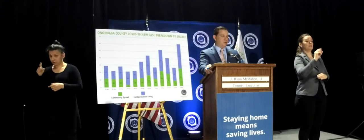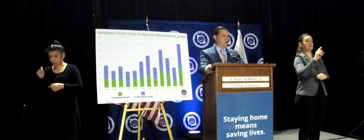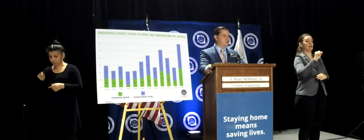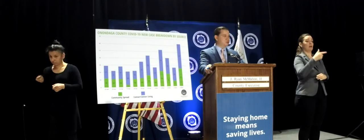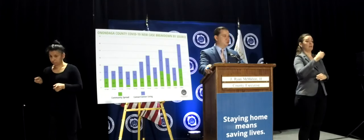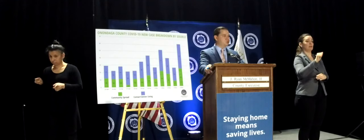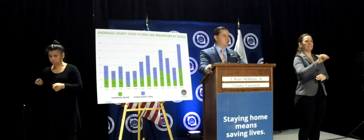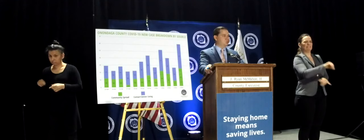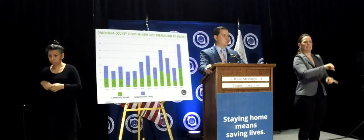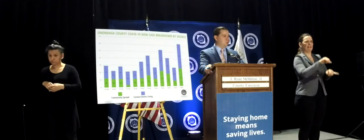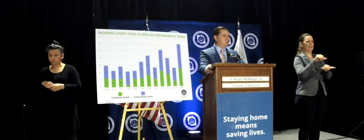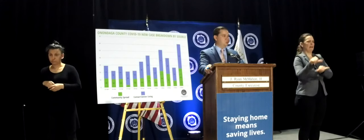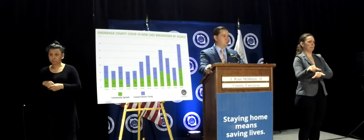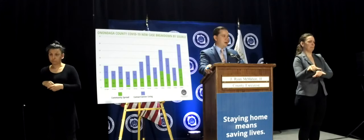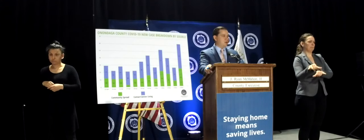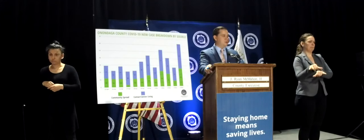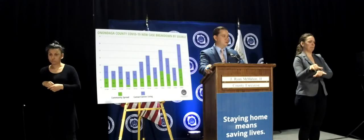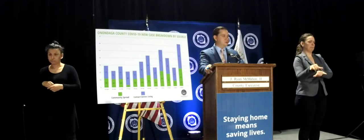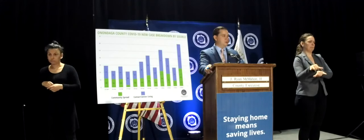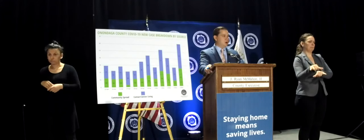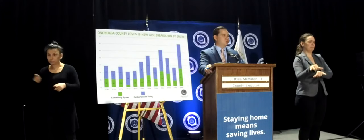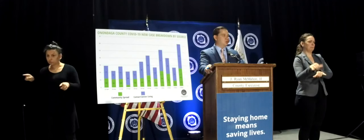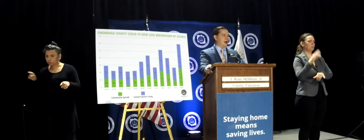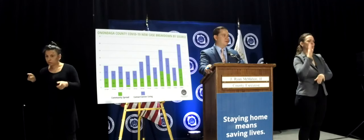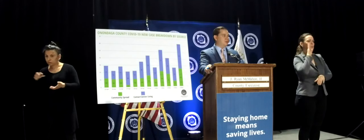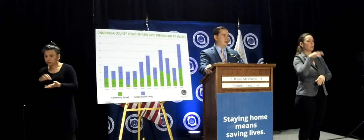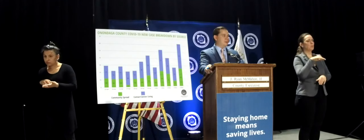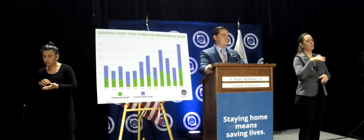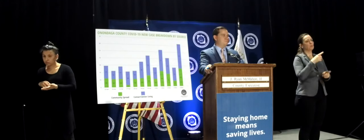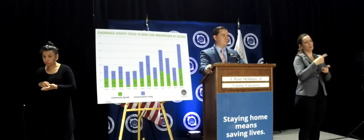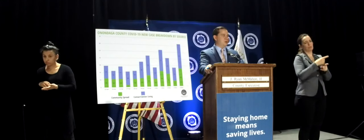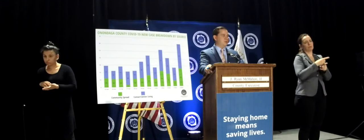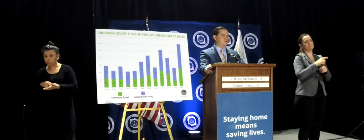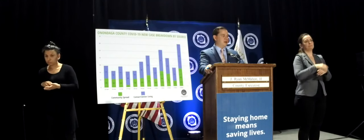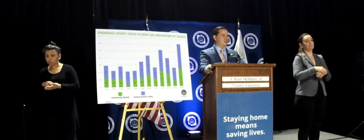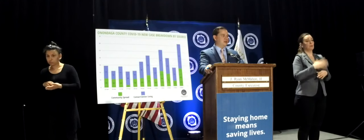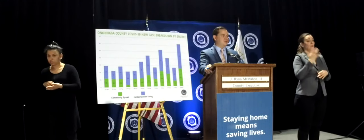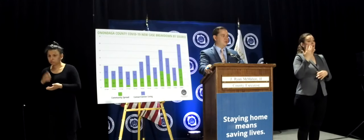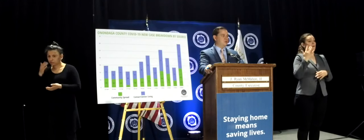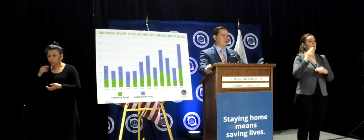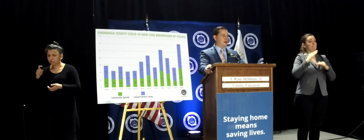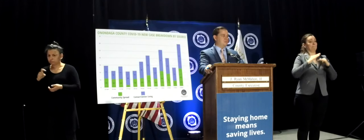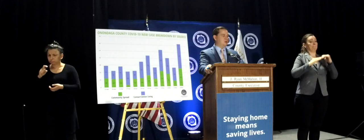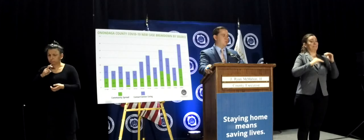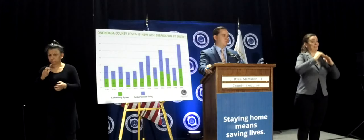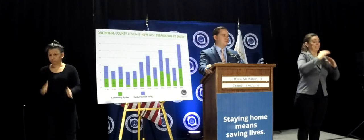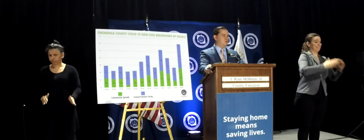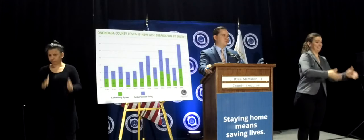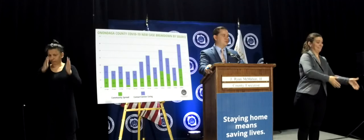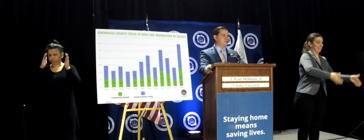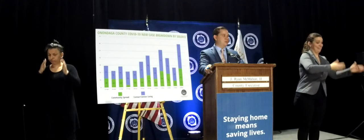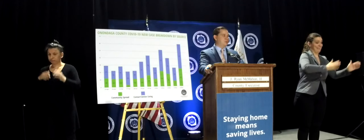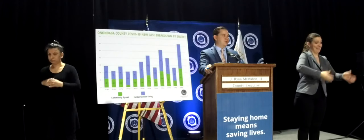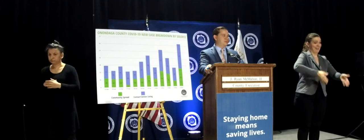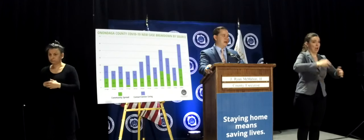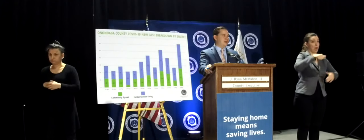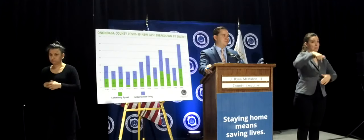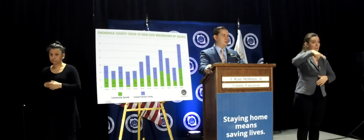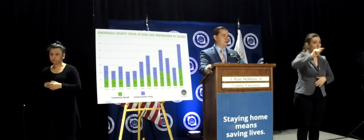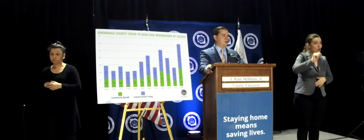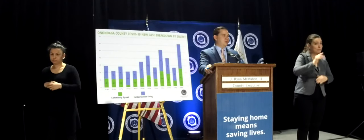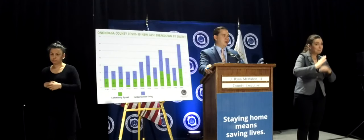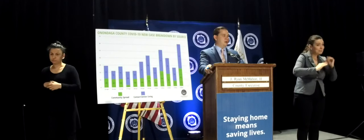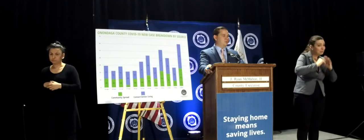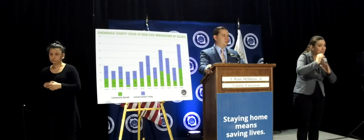Certainly buildings in those two municipalities are driving that, and the fact that you're looking at a minimum of a 14-day period of